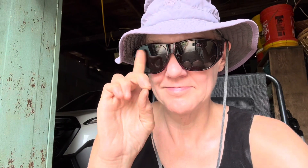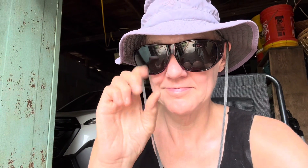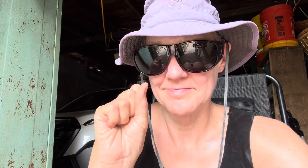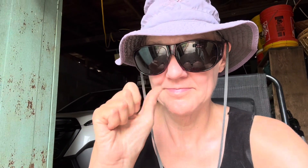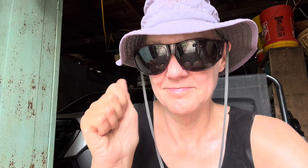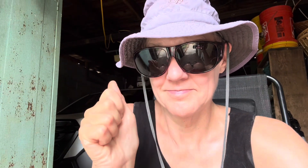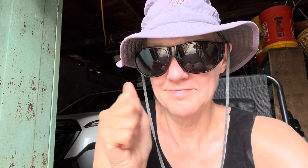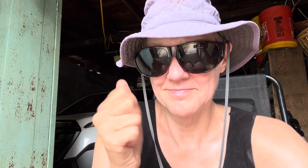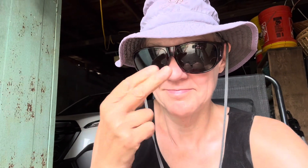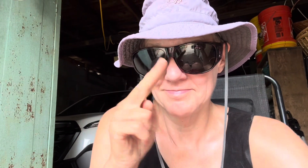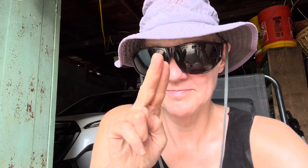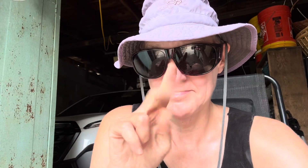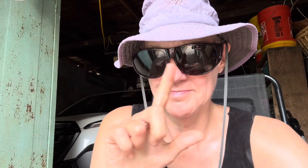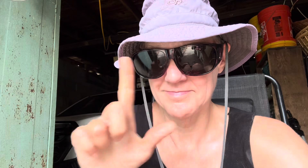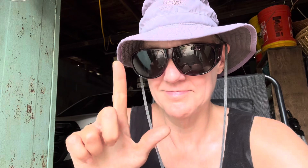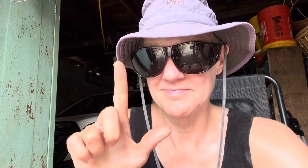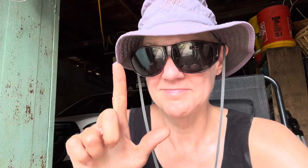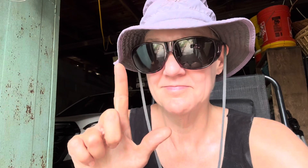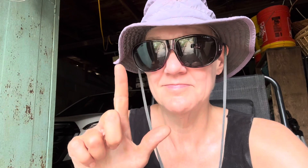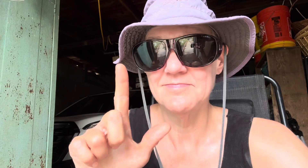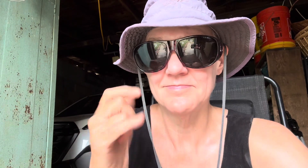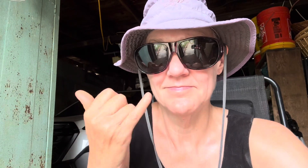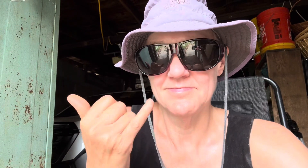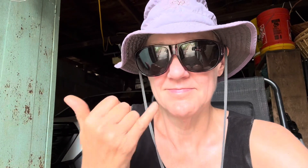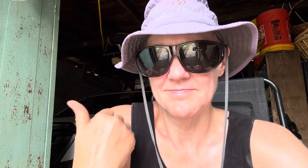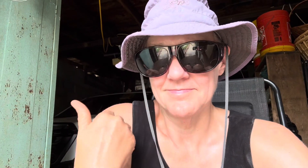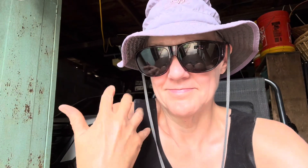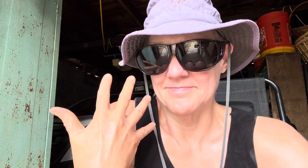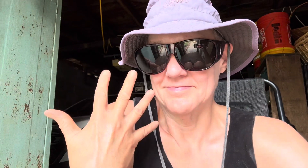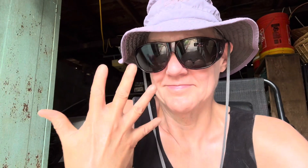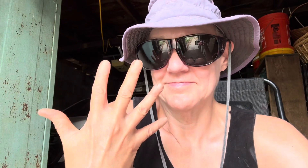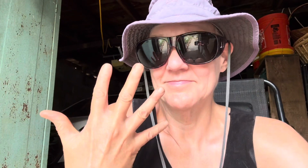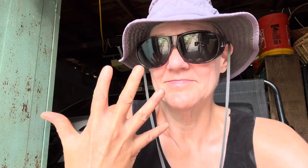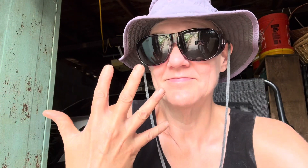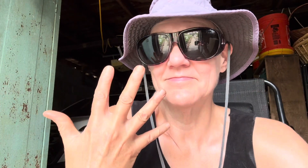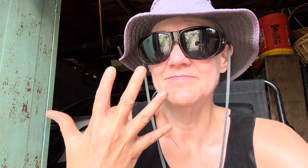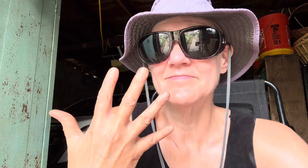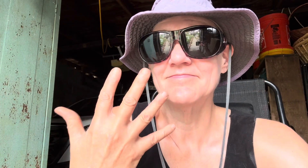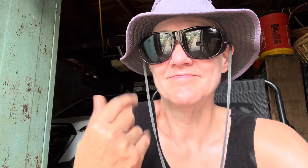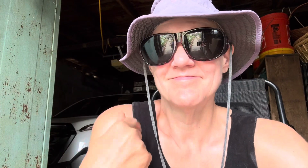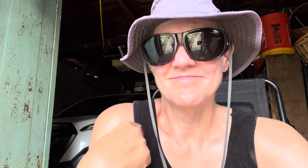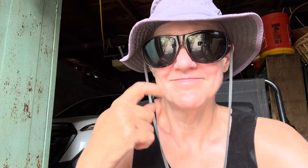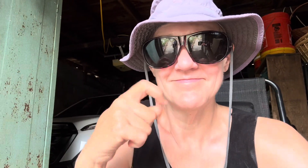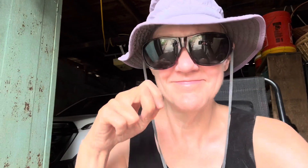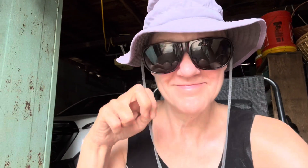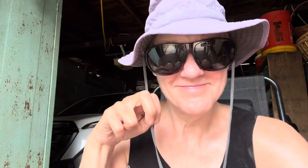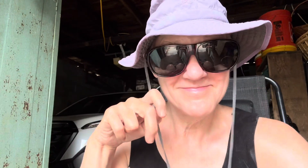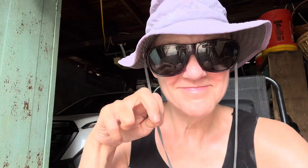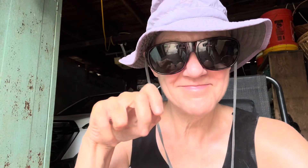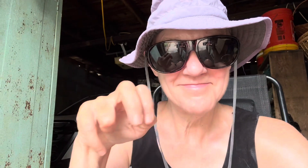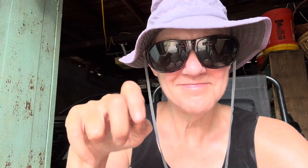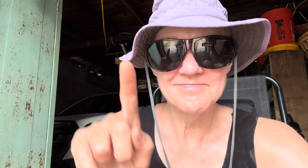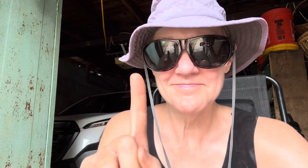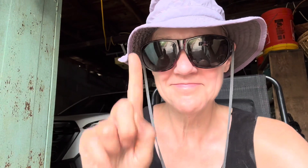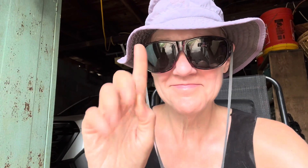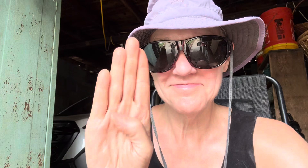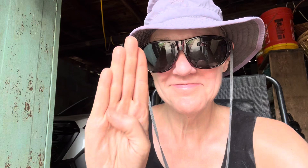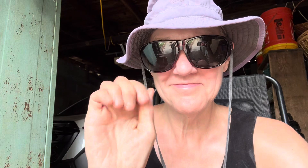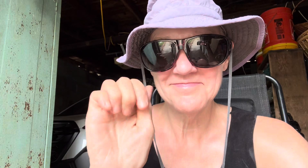They like to pick up the individual seeds with the hulls. So we have 5 young squirrels out here, and I need to walk up to